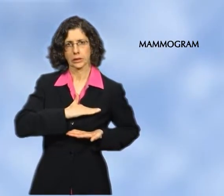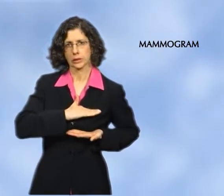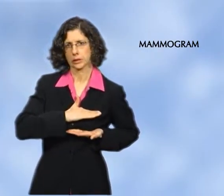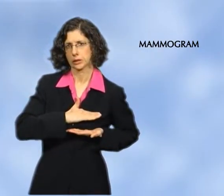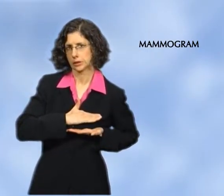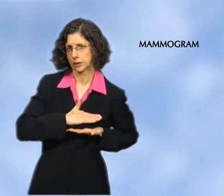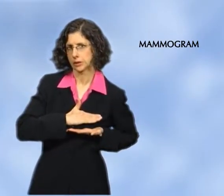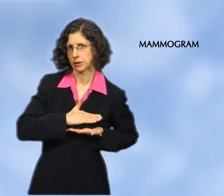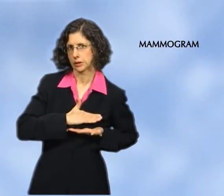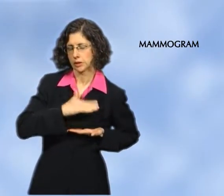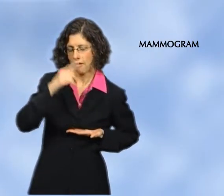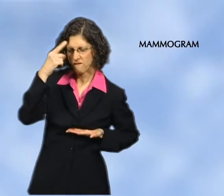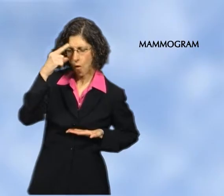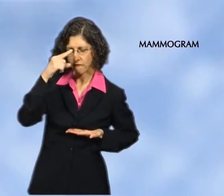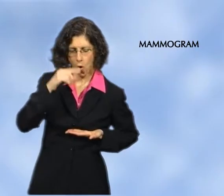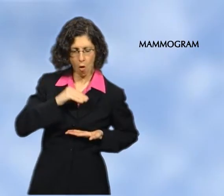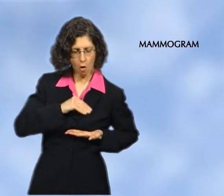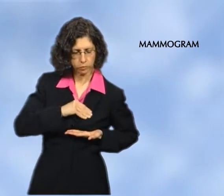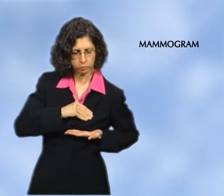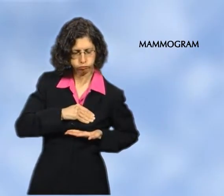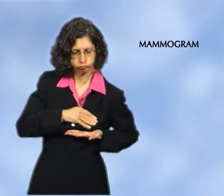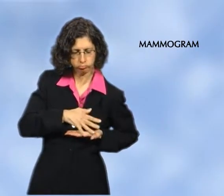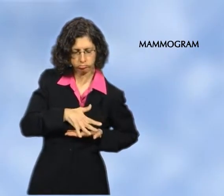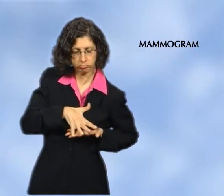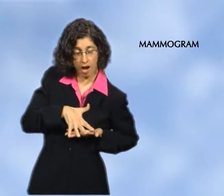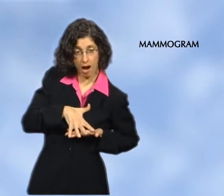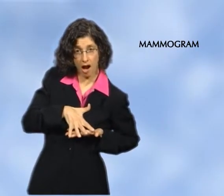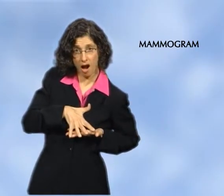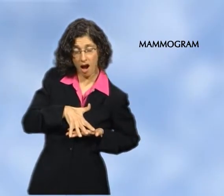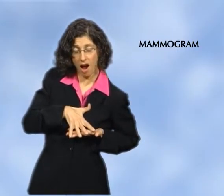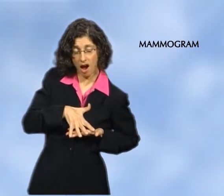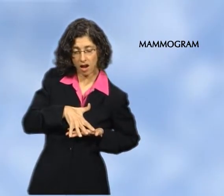flatten and spread the tissue.